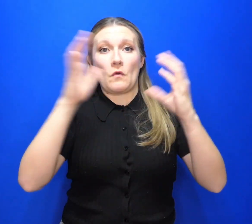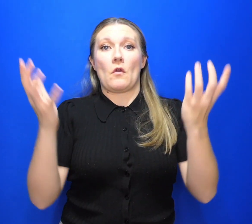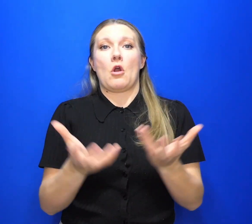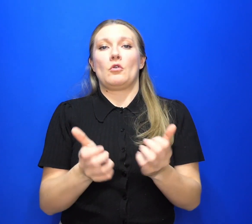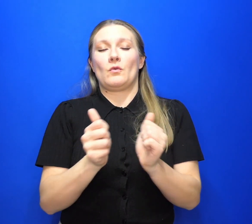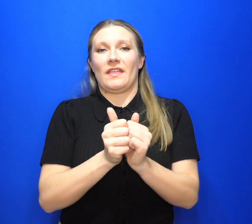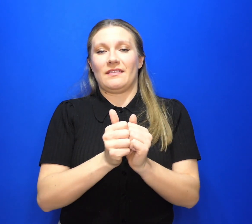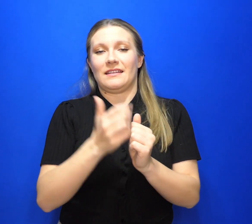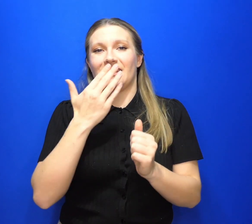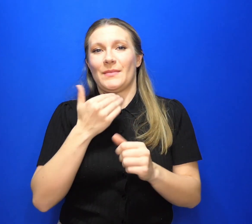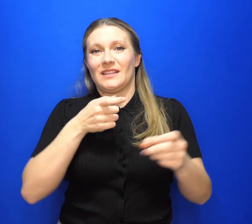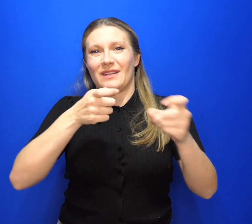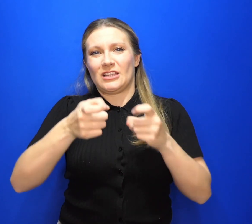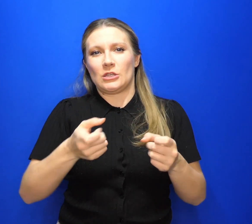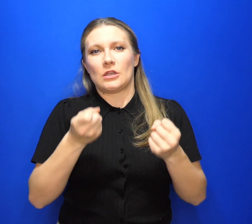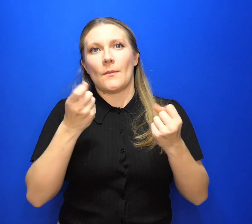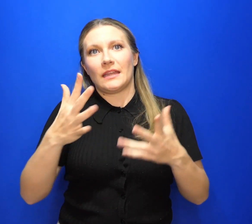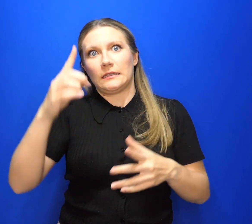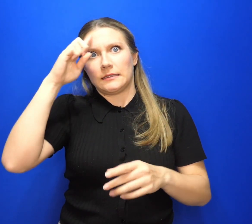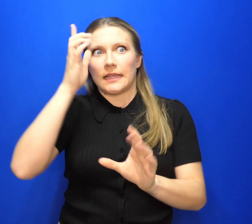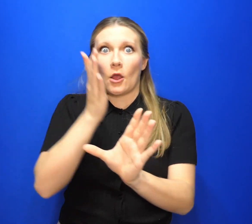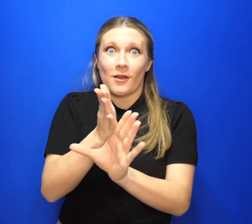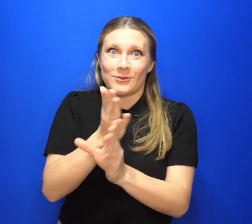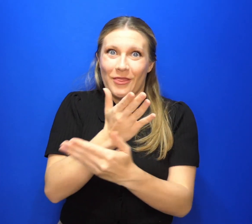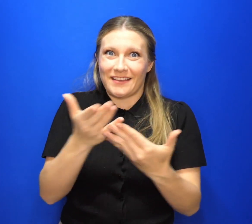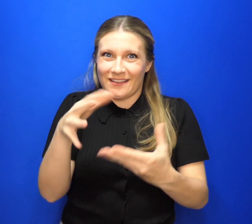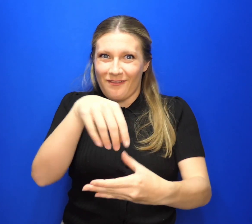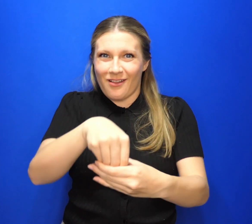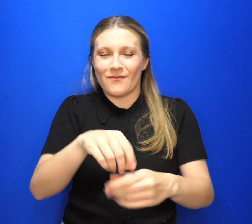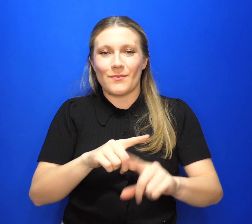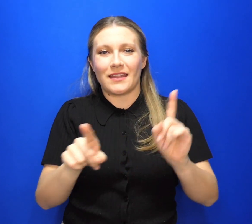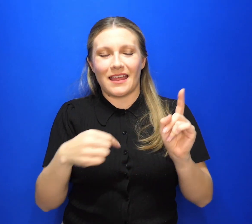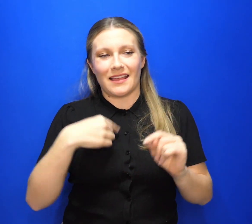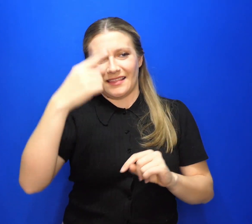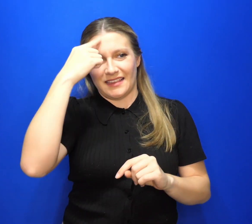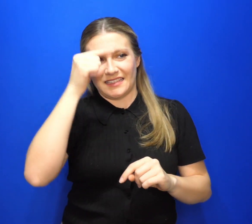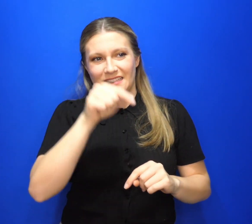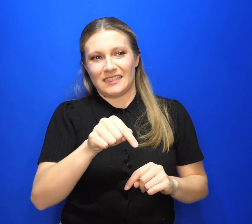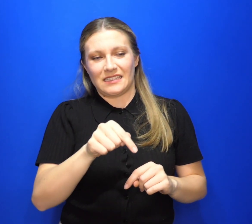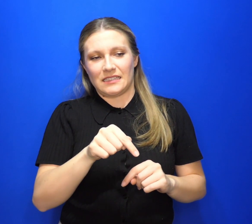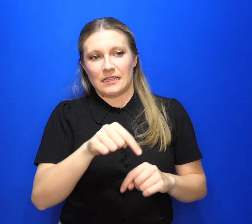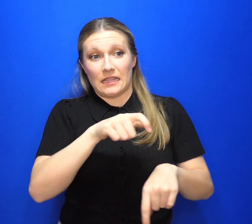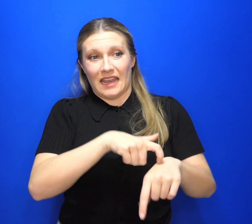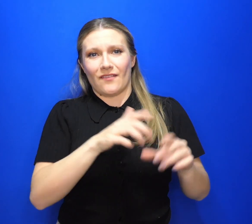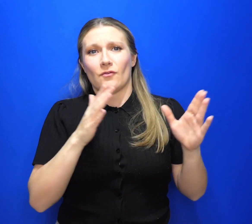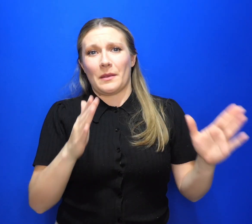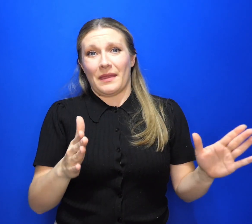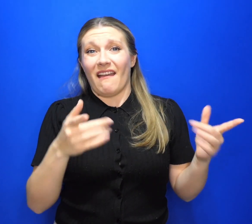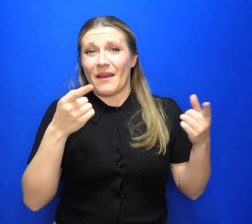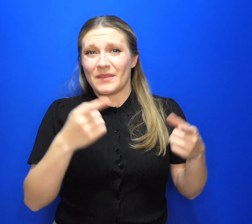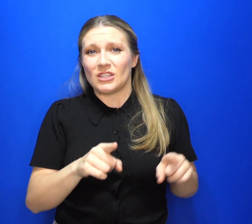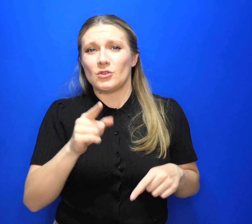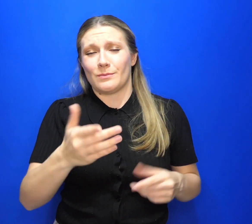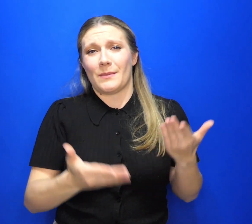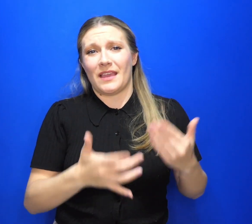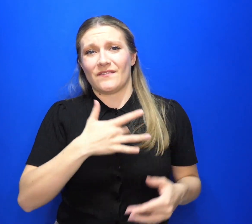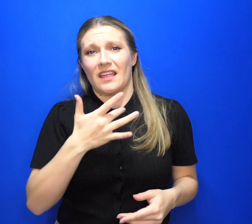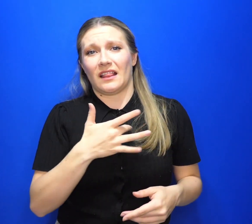of diabetes management, there's like a lot of psychological stuff anyway, but I think this is a period where you may feel